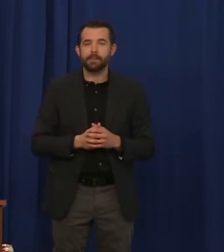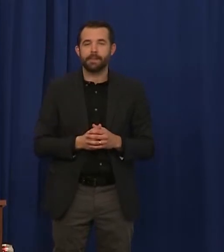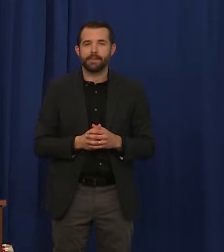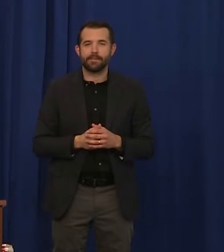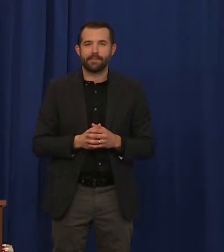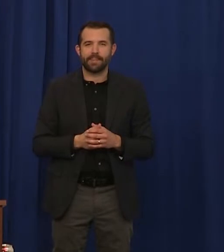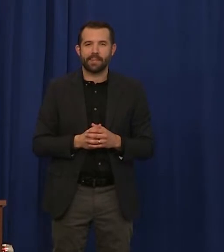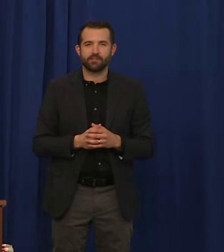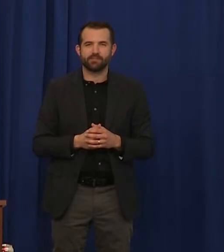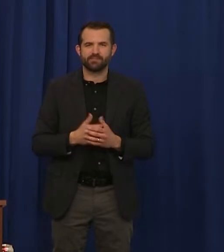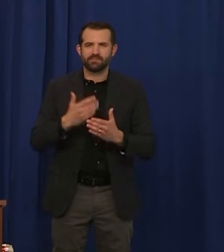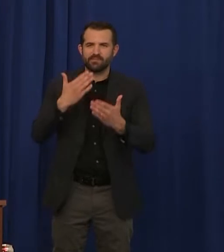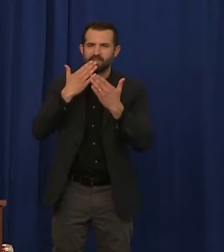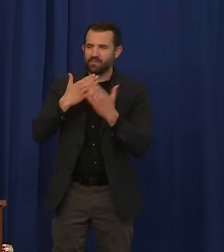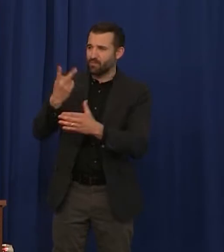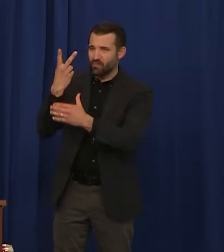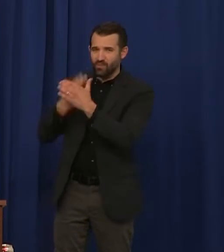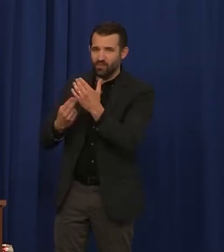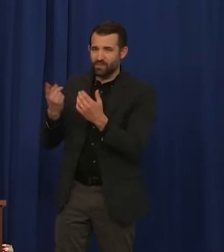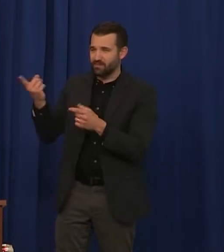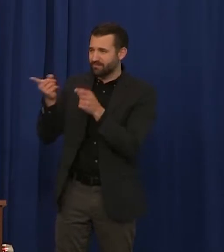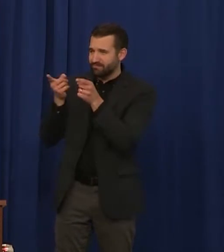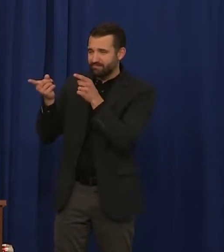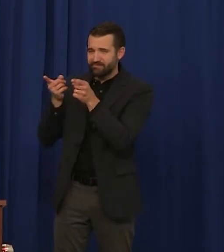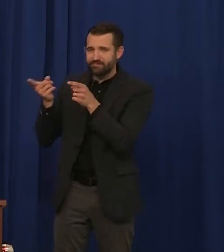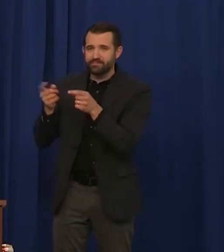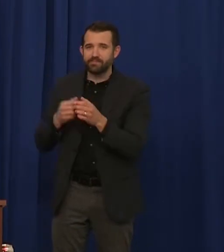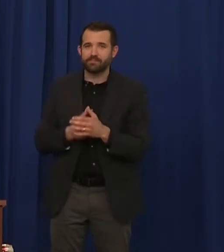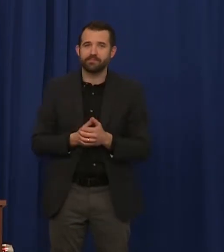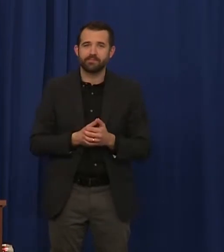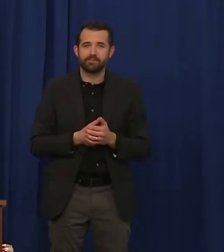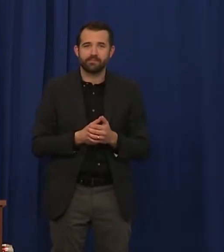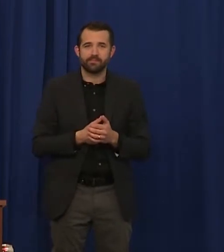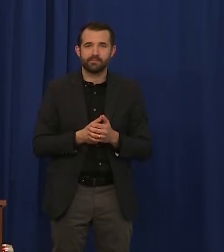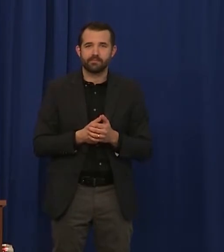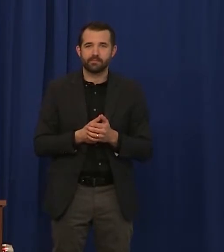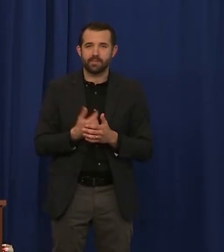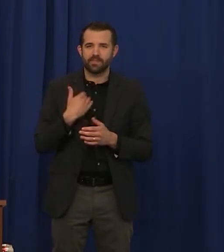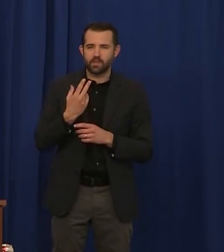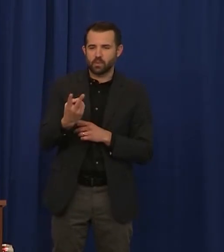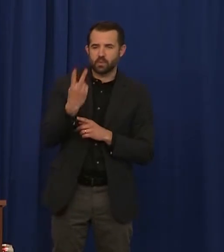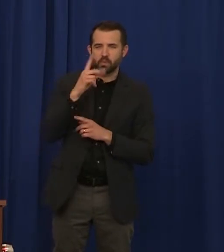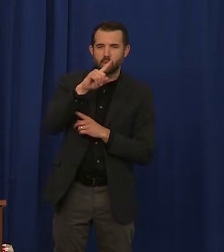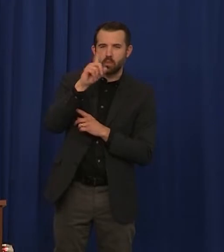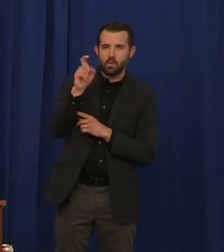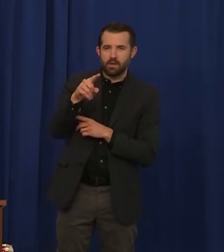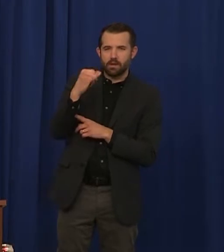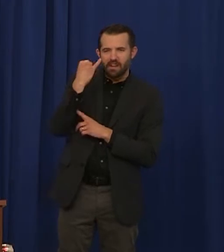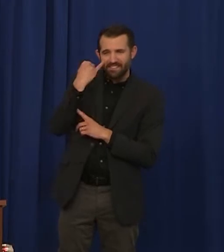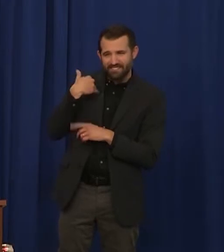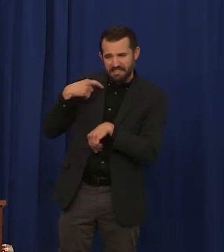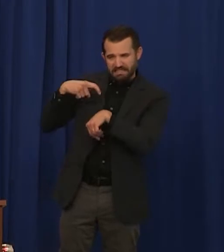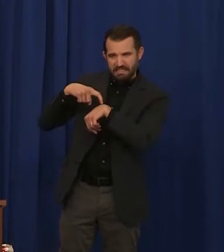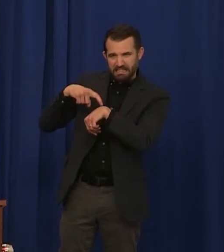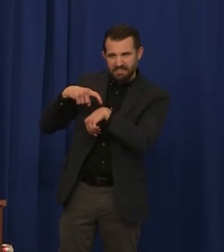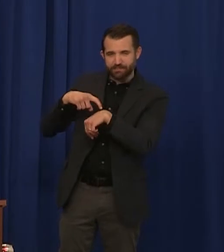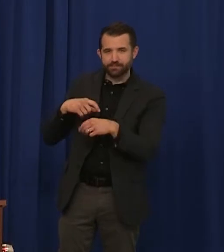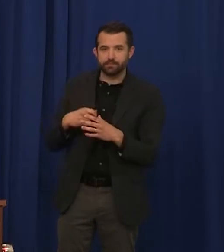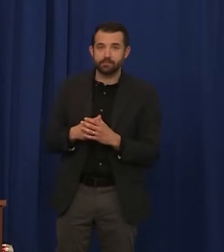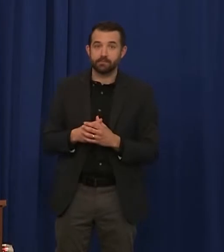Thank you both. I kind of have two questions, if we could get to them. First for